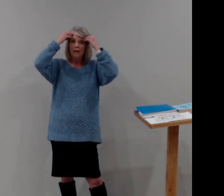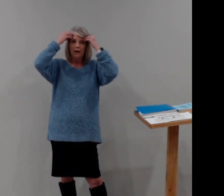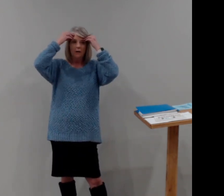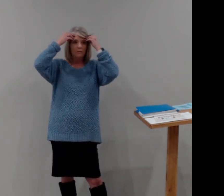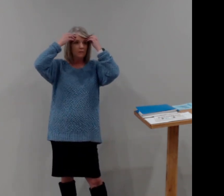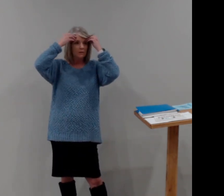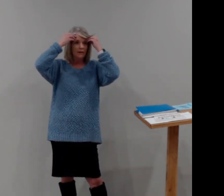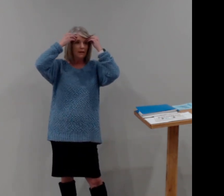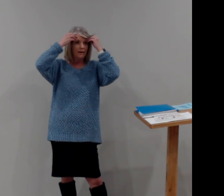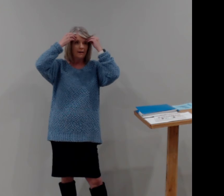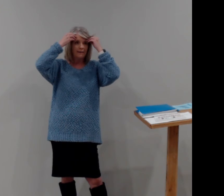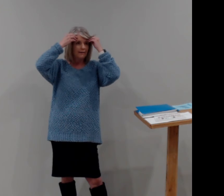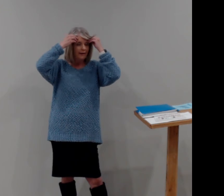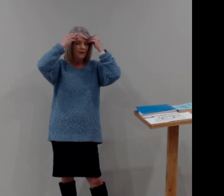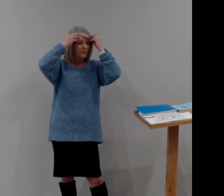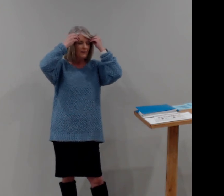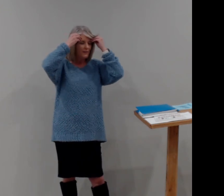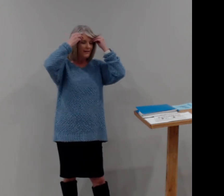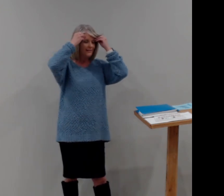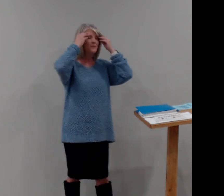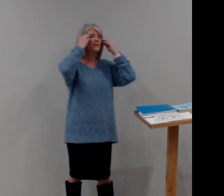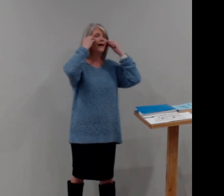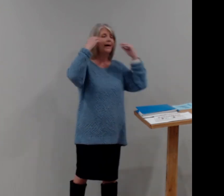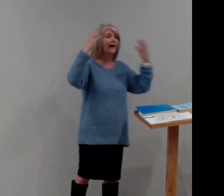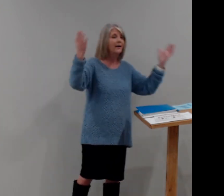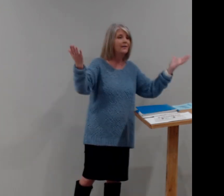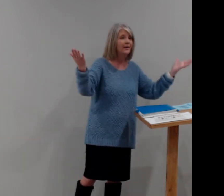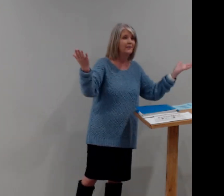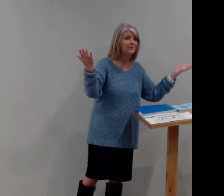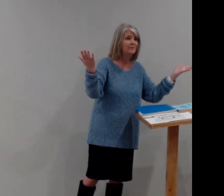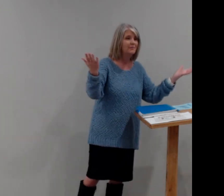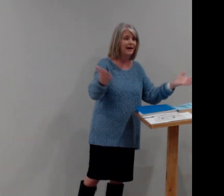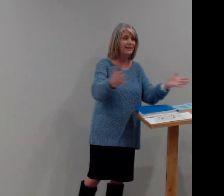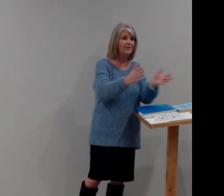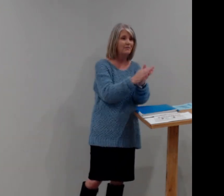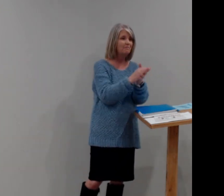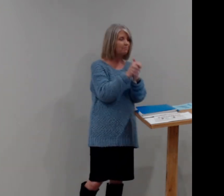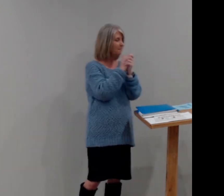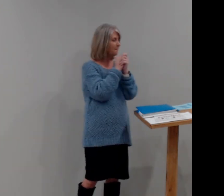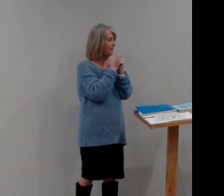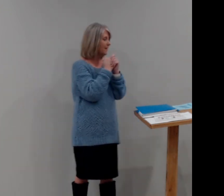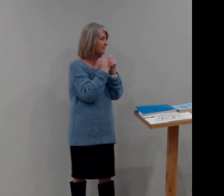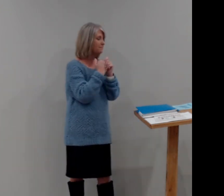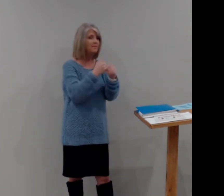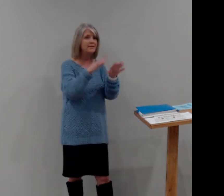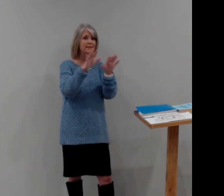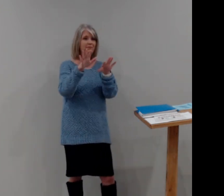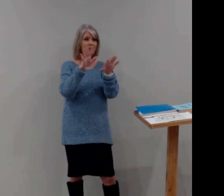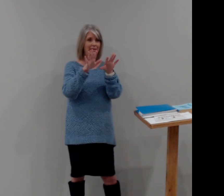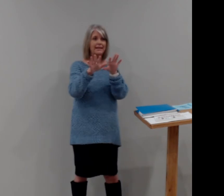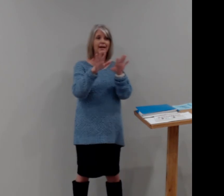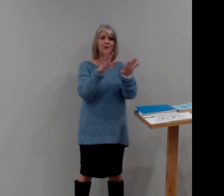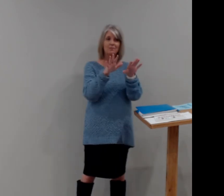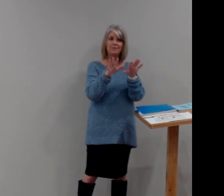know, what are you going to do with that? I don't know. Maybe some of you intelligent people